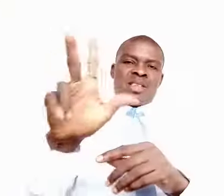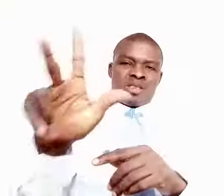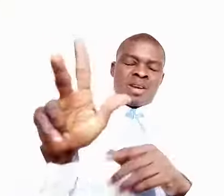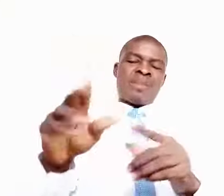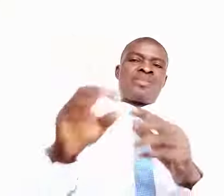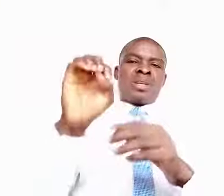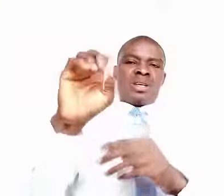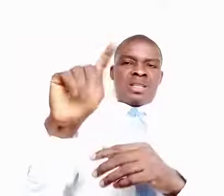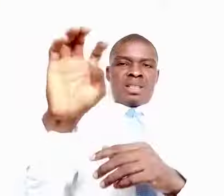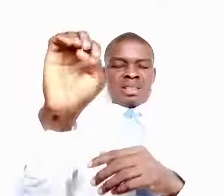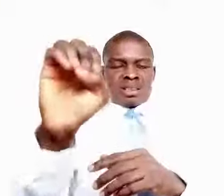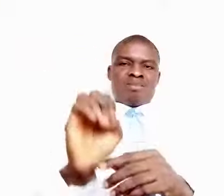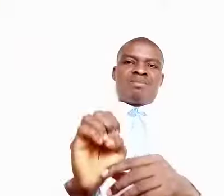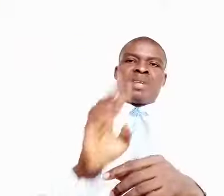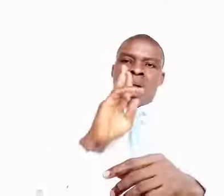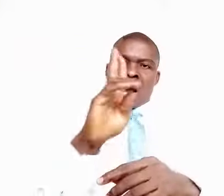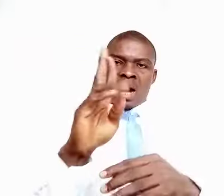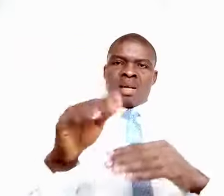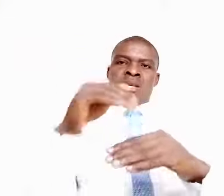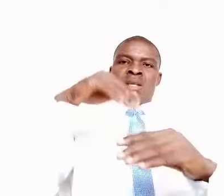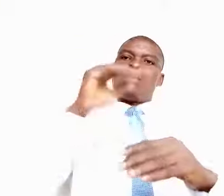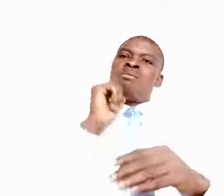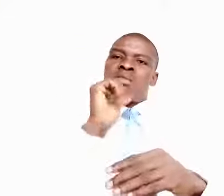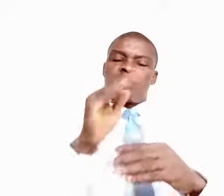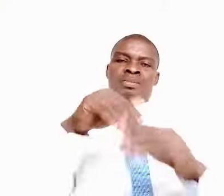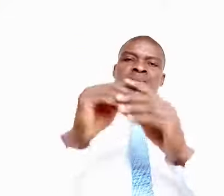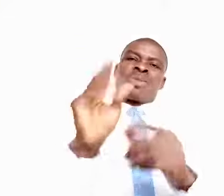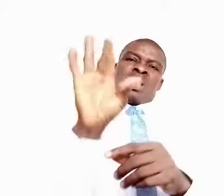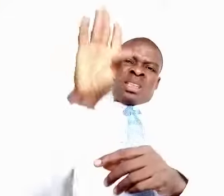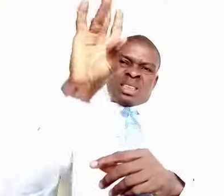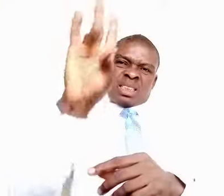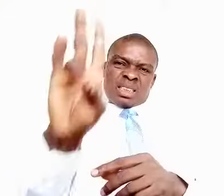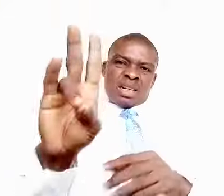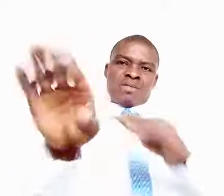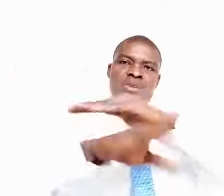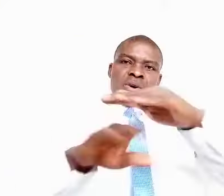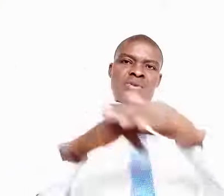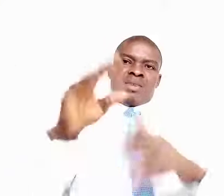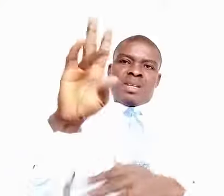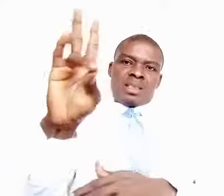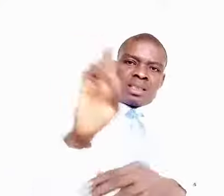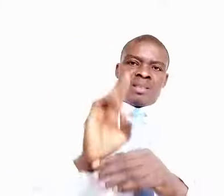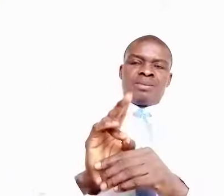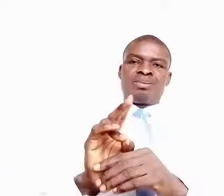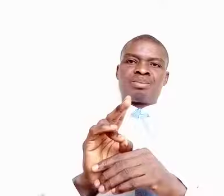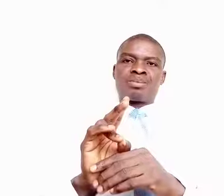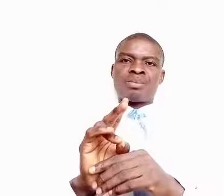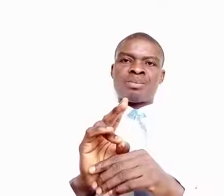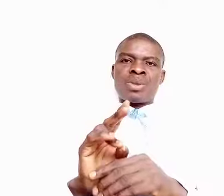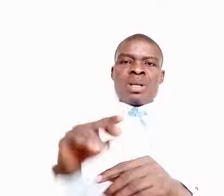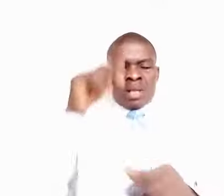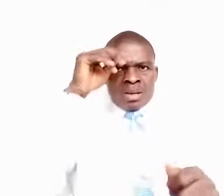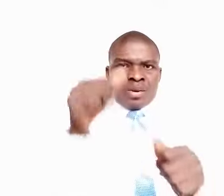are improper fractions. 7 over 7 is also an improper fraction. Note the